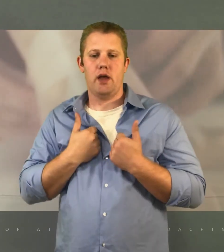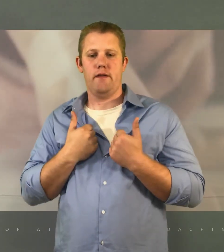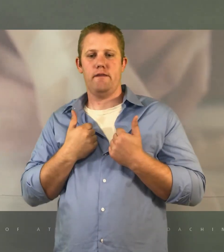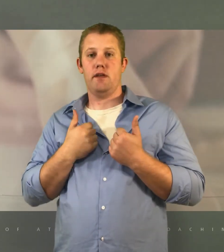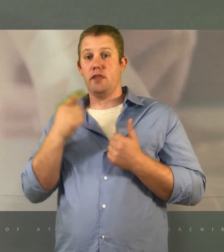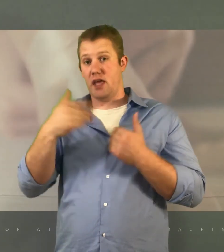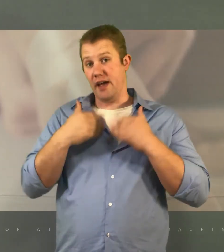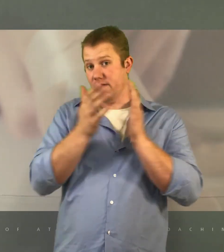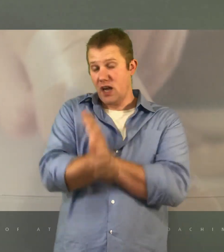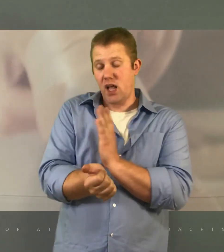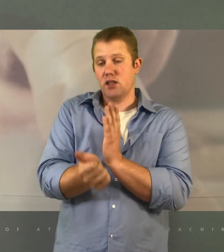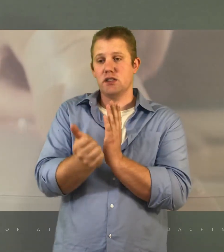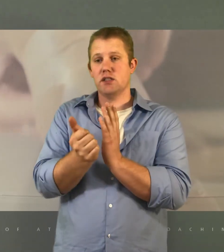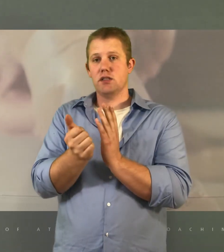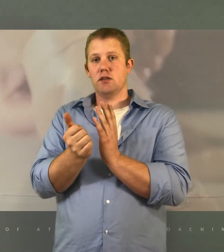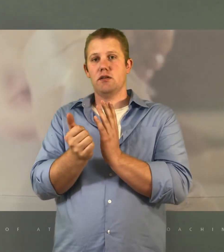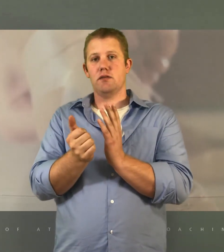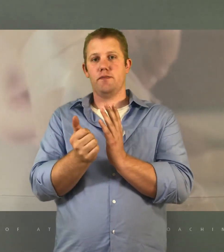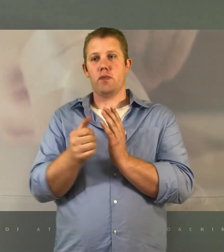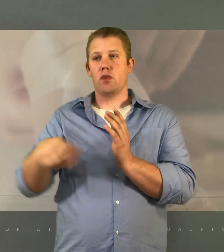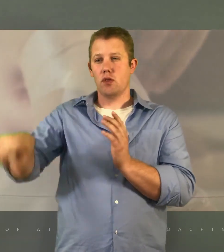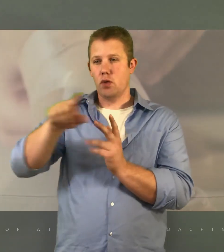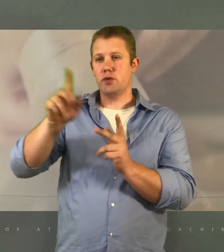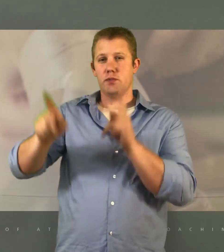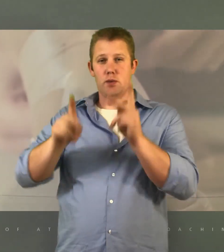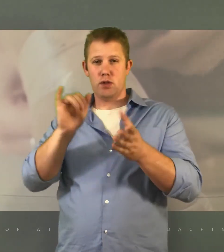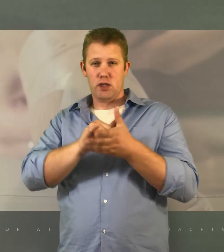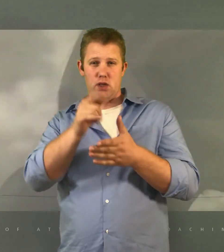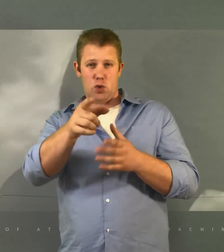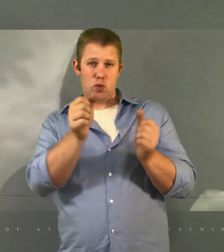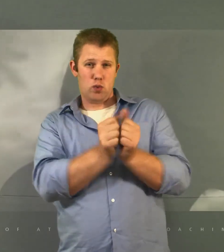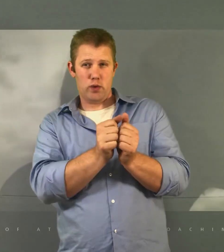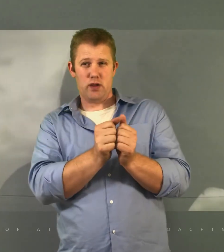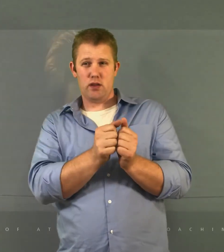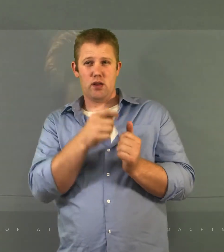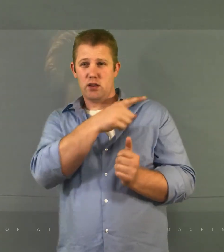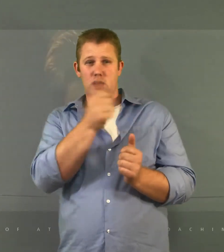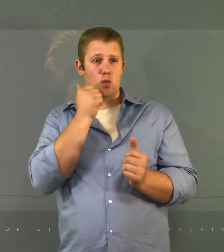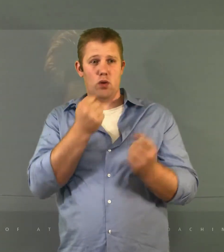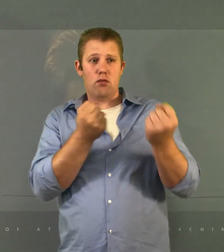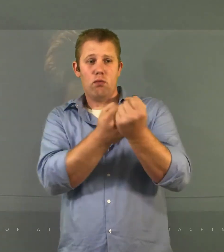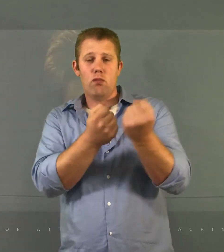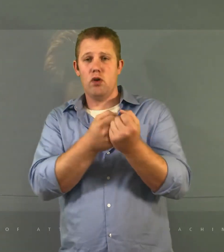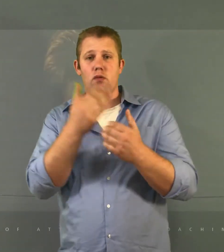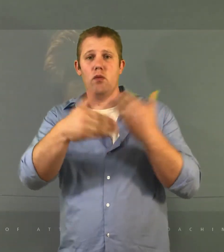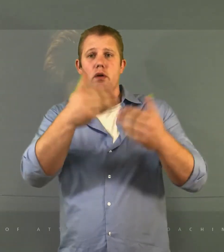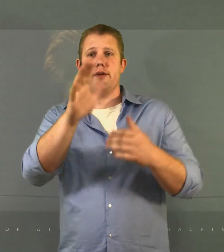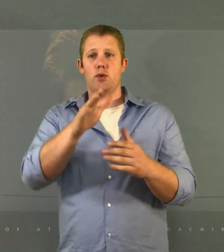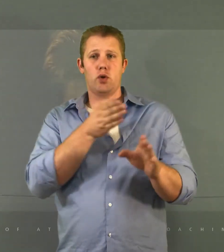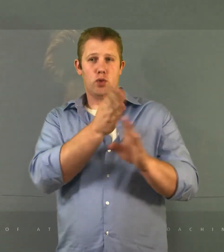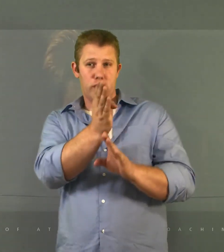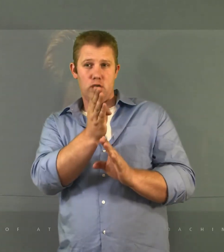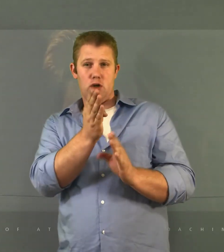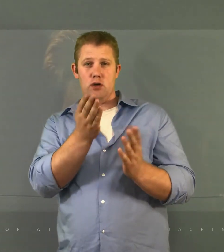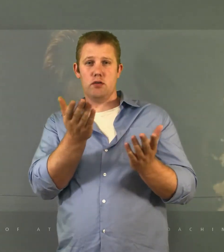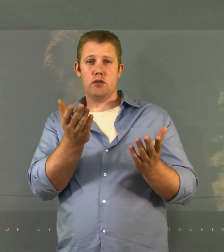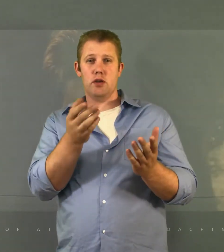their career, their life. They have talents. Those people that you're around is not going to help further your career.